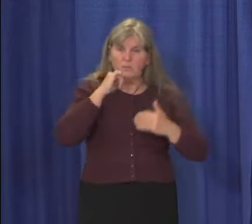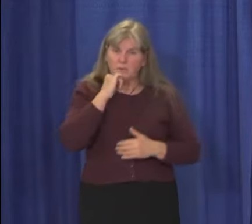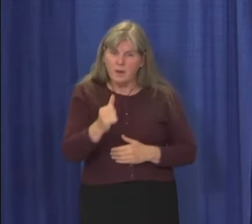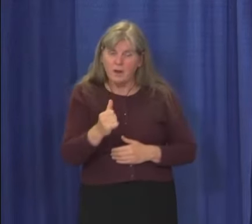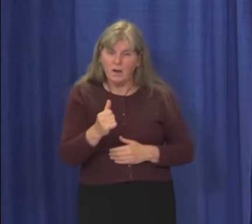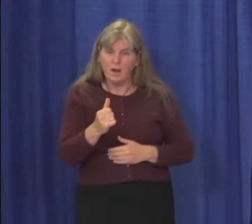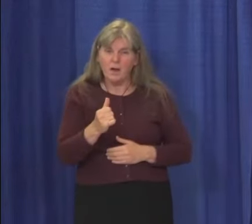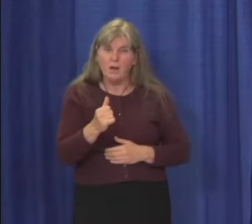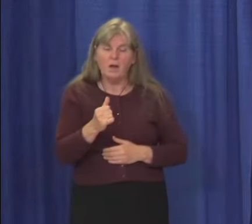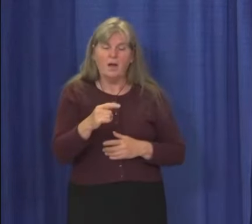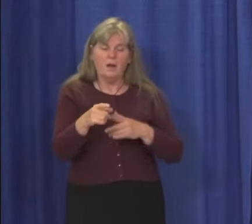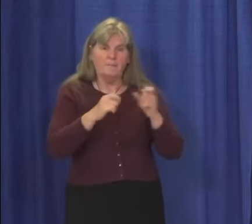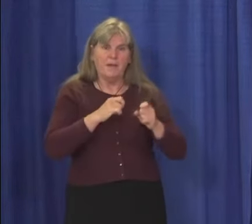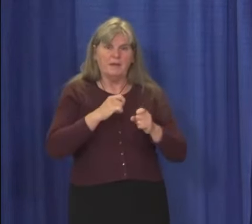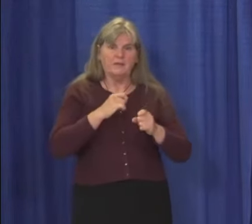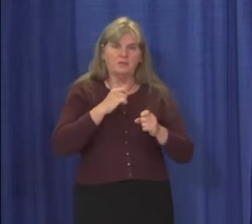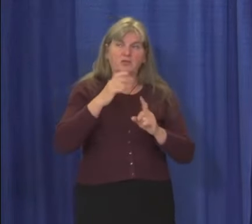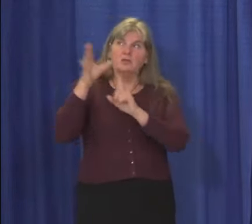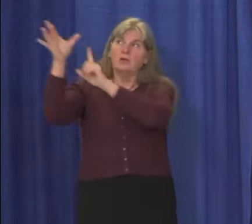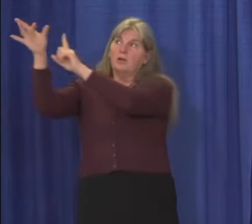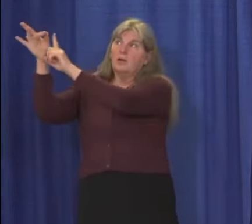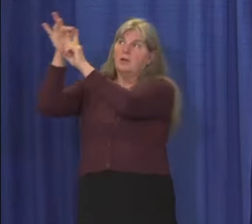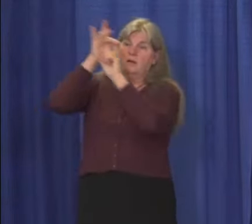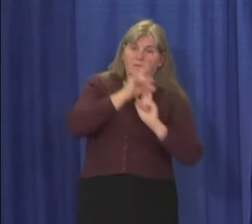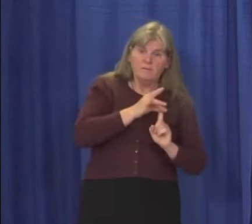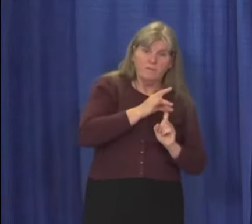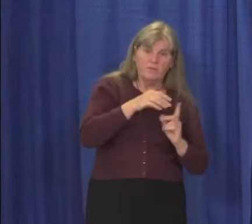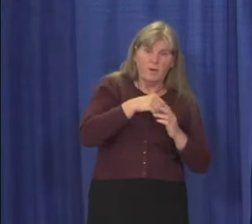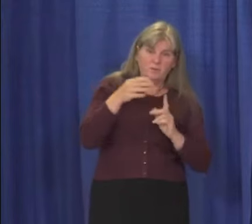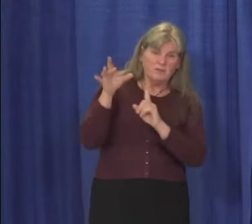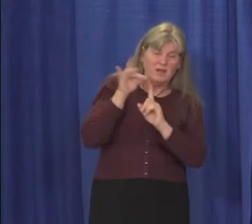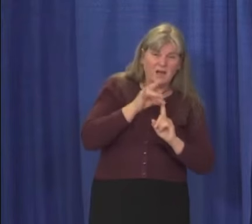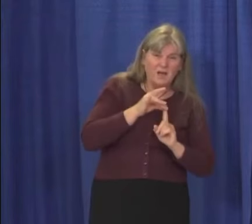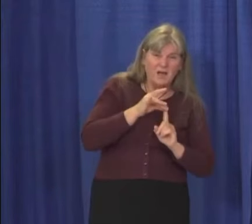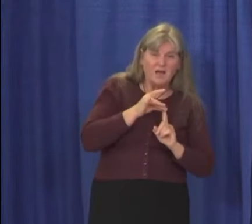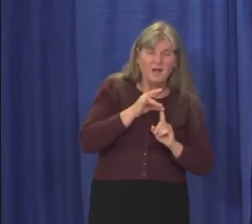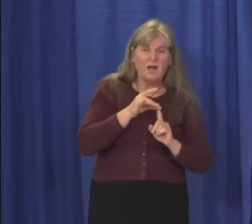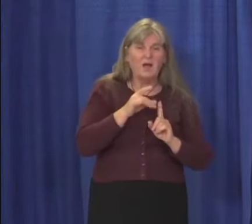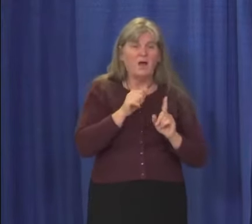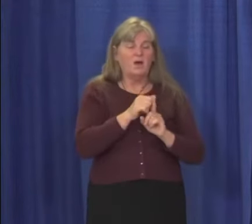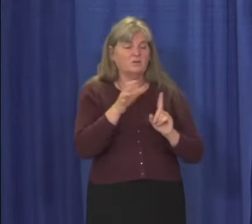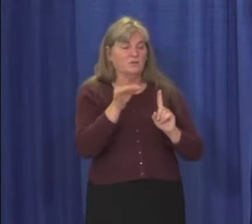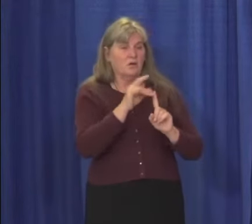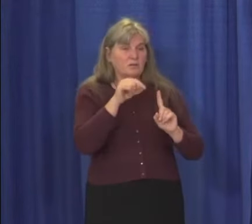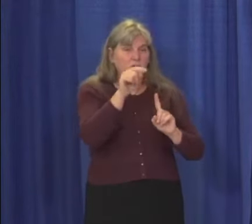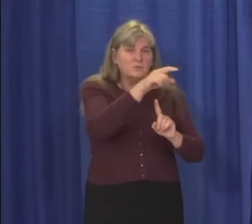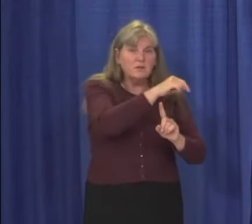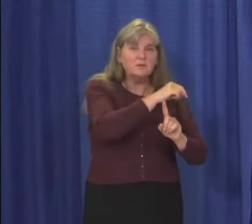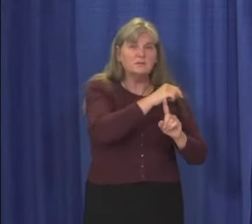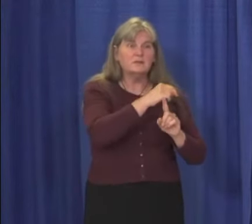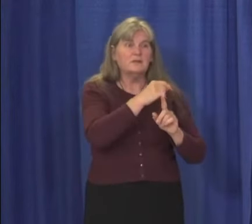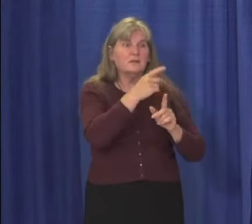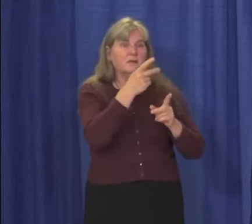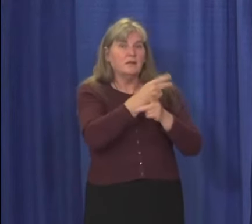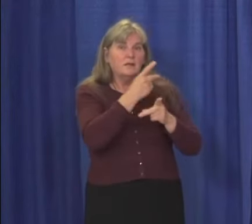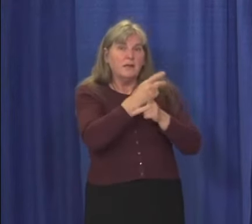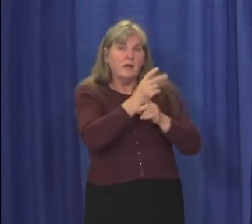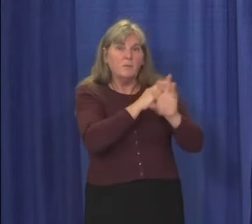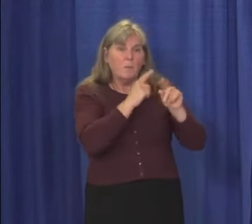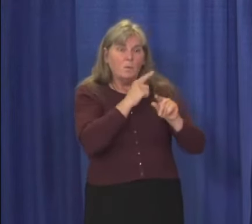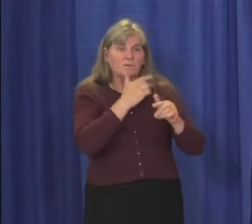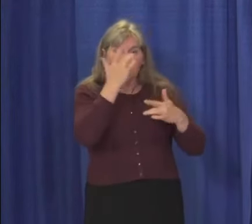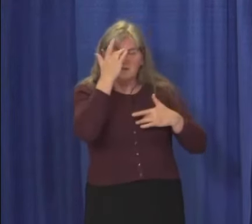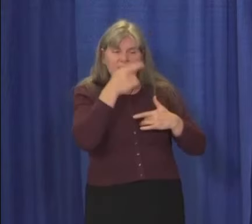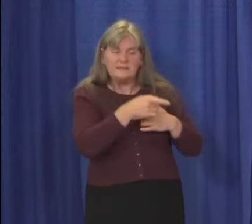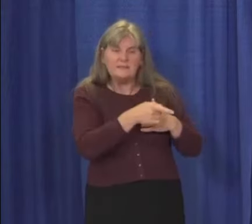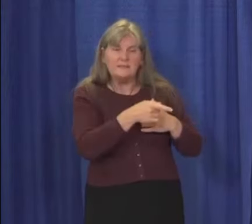is under control, and that our cases are manageable. And so I think it